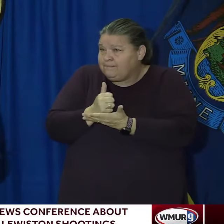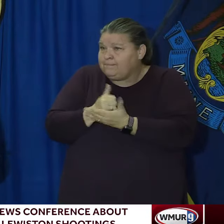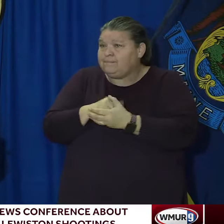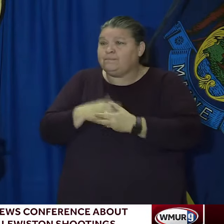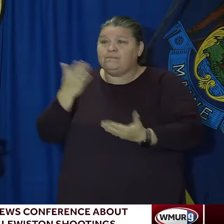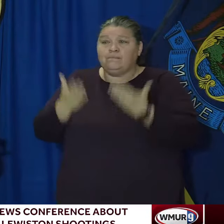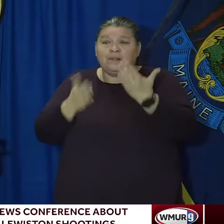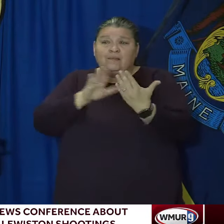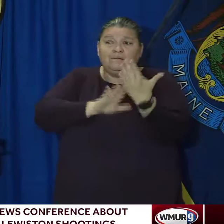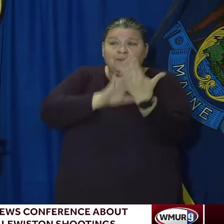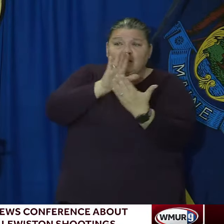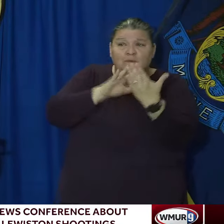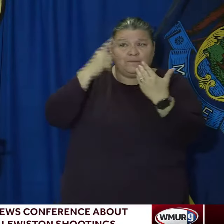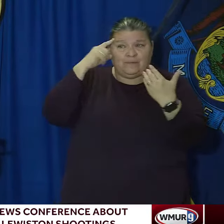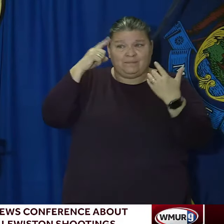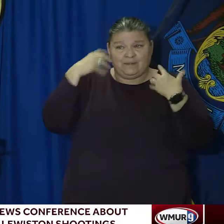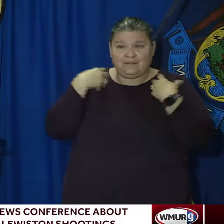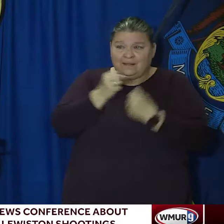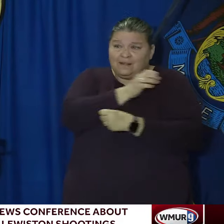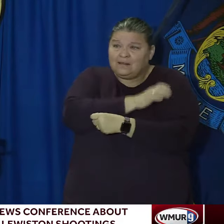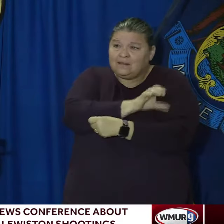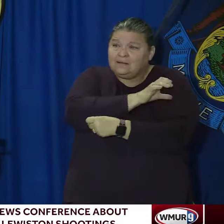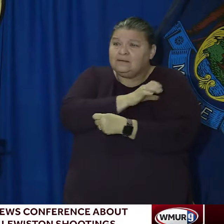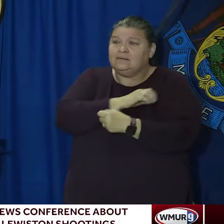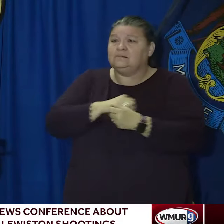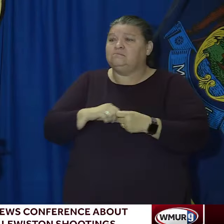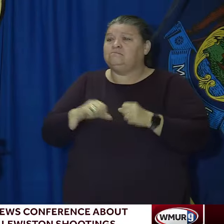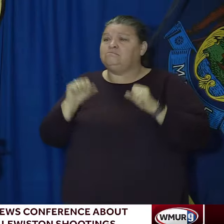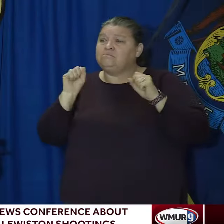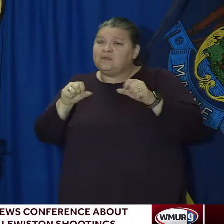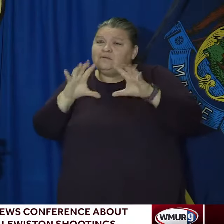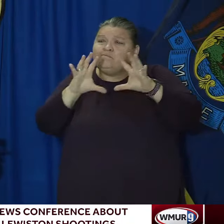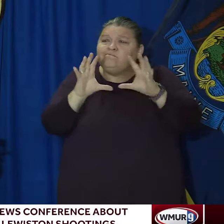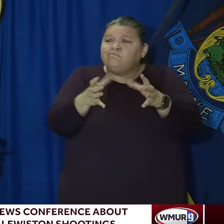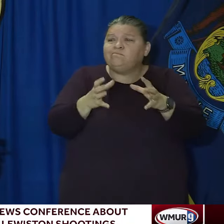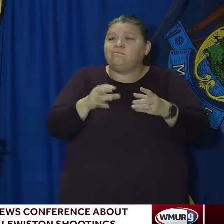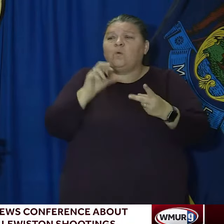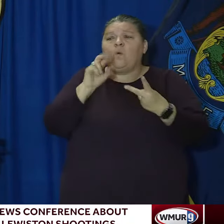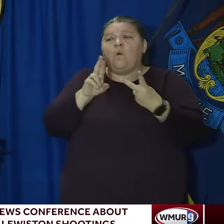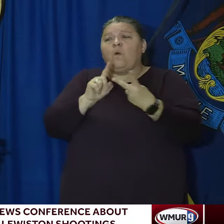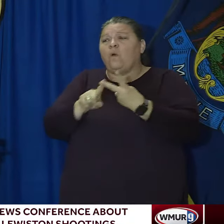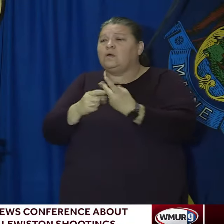clinics or support that's tailored for different communities.